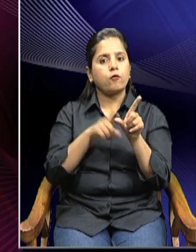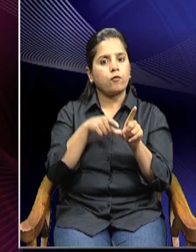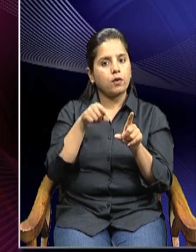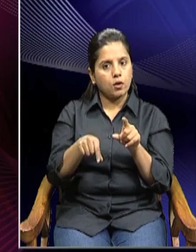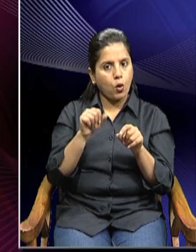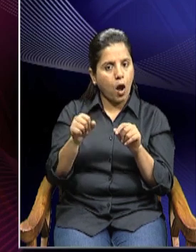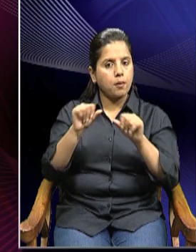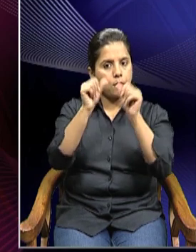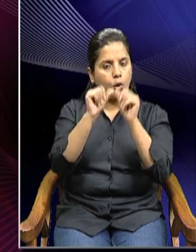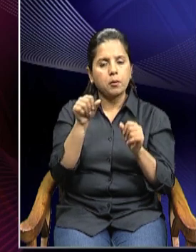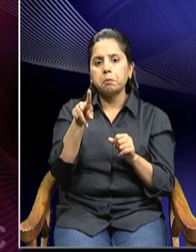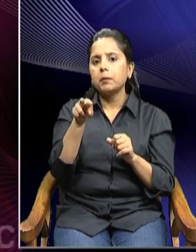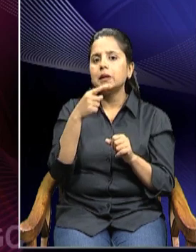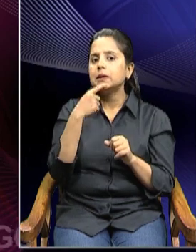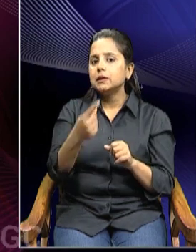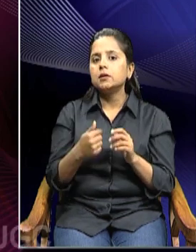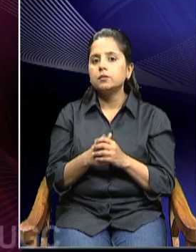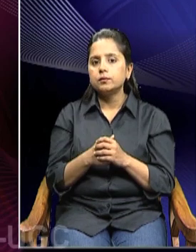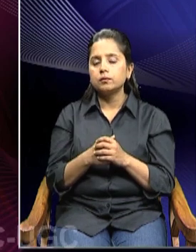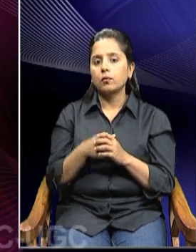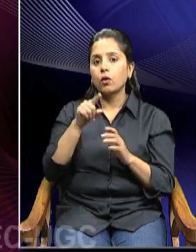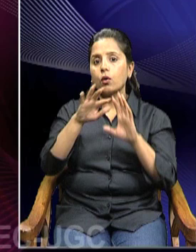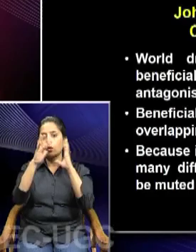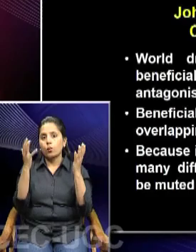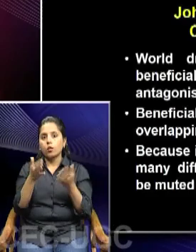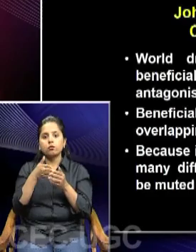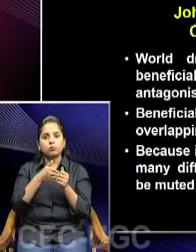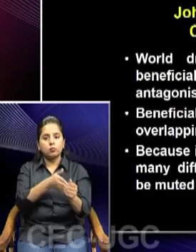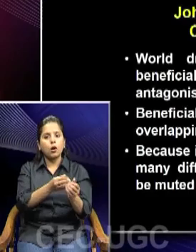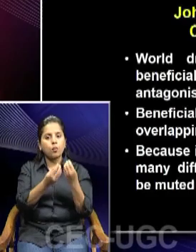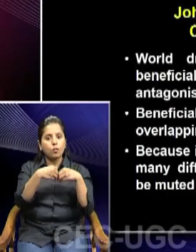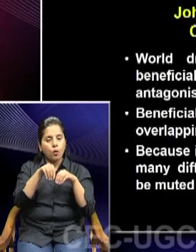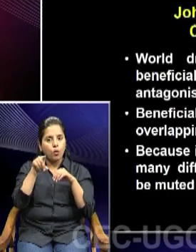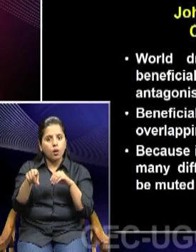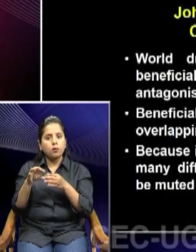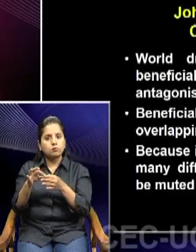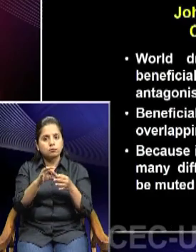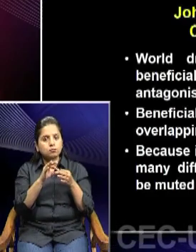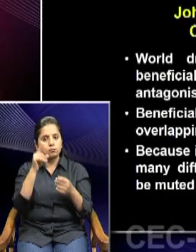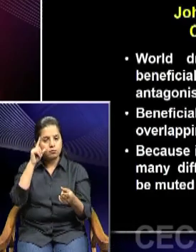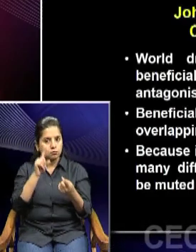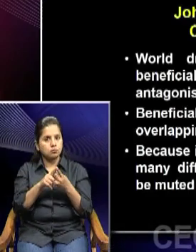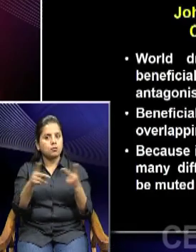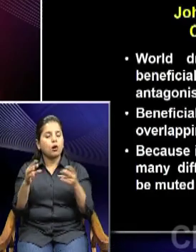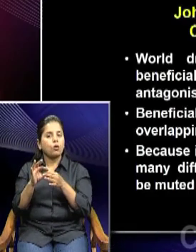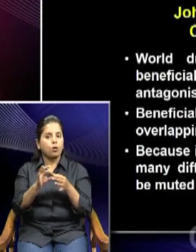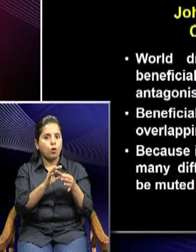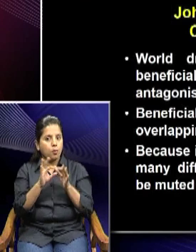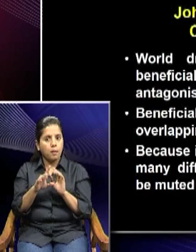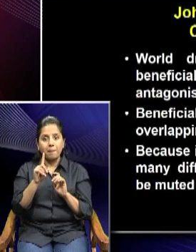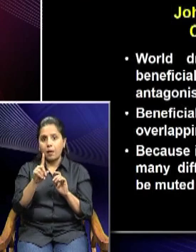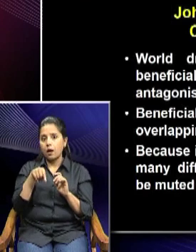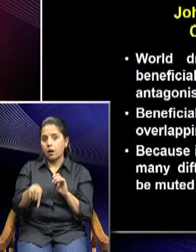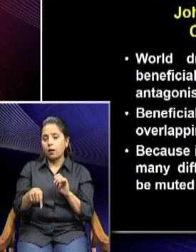cobweb model, he means a world driven more by mutually beneficial cooperation than